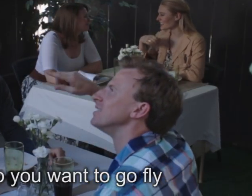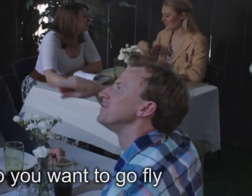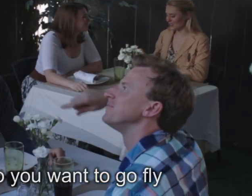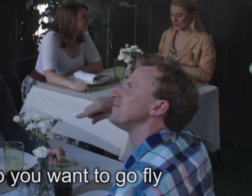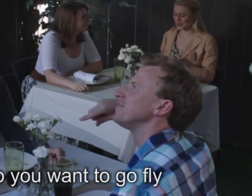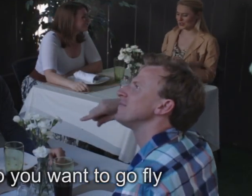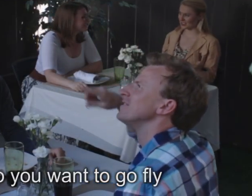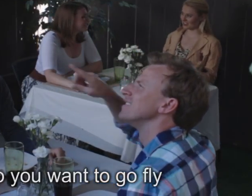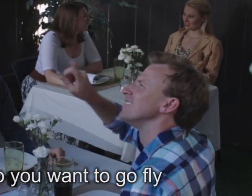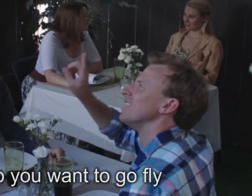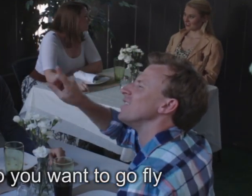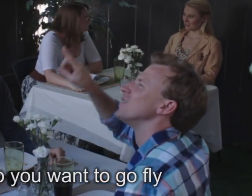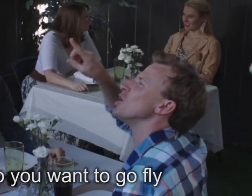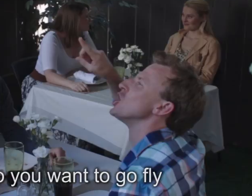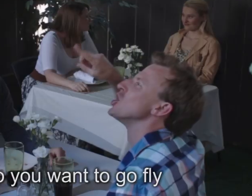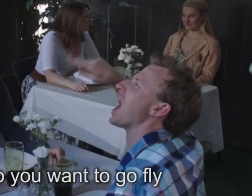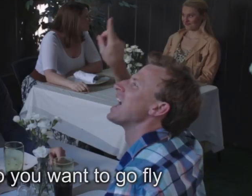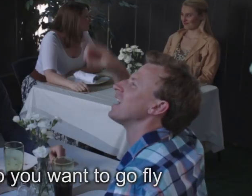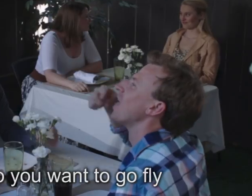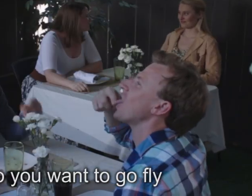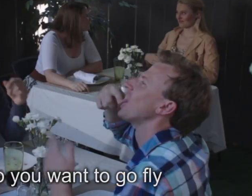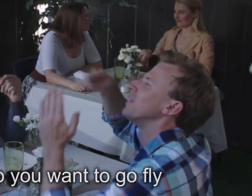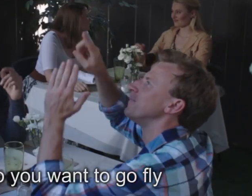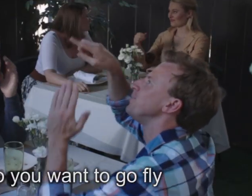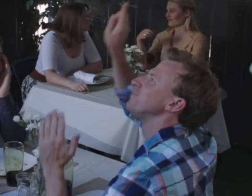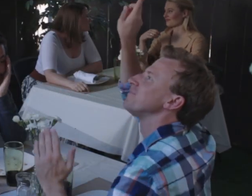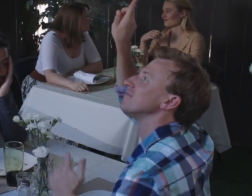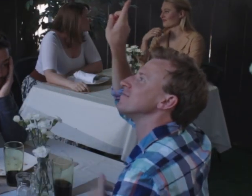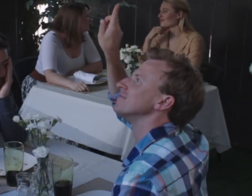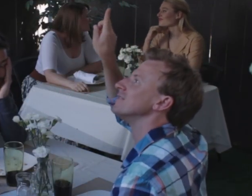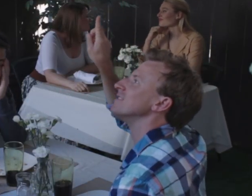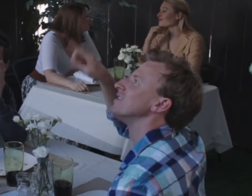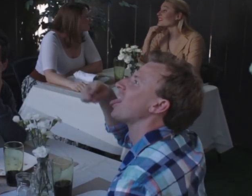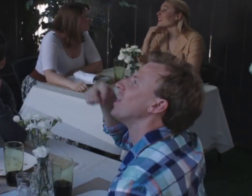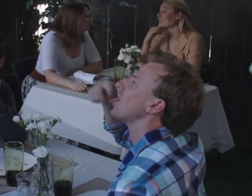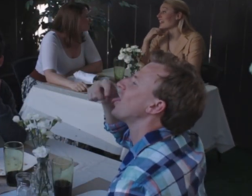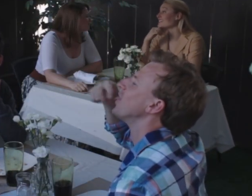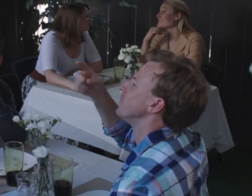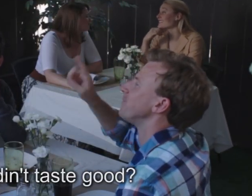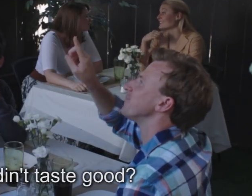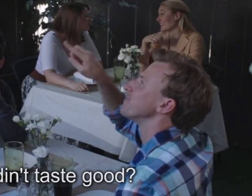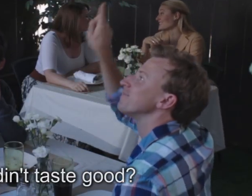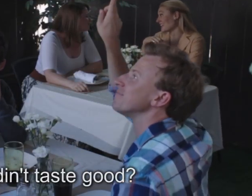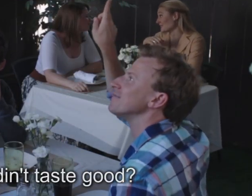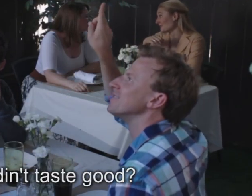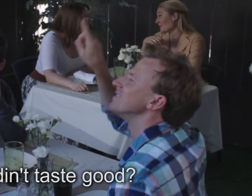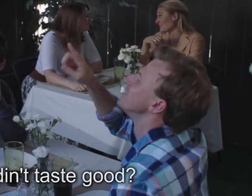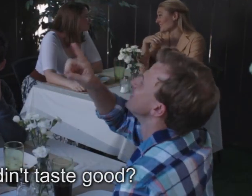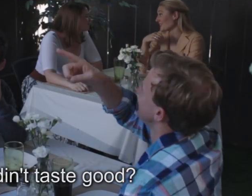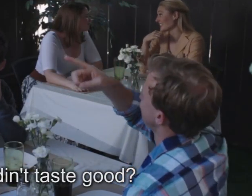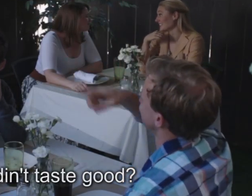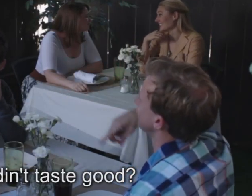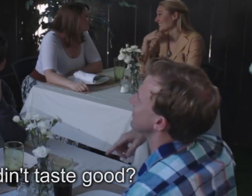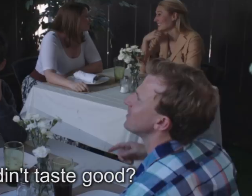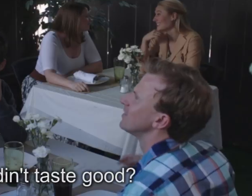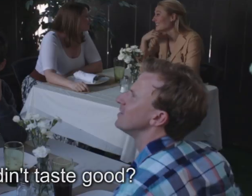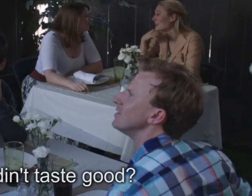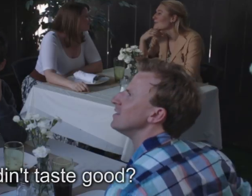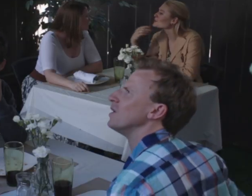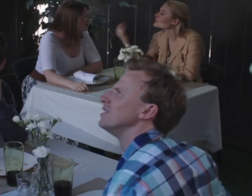Yeah, okay. So you want to go flying. Fly? Take. Yes. Oh, the food didn't taste good?